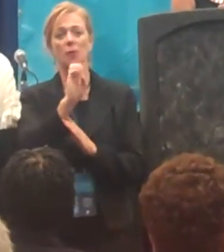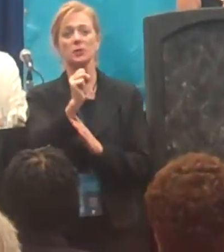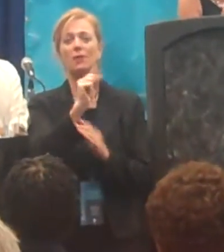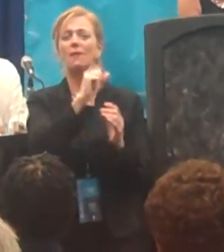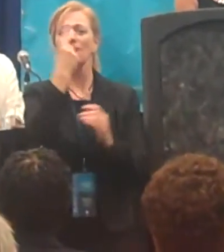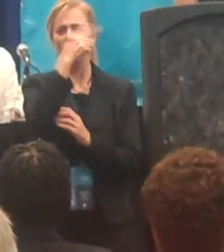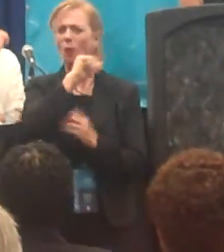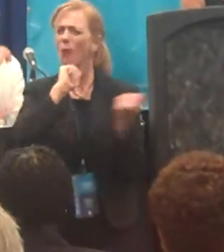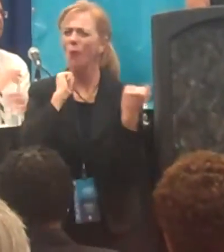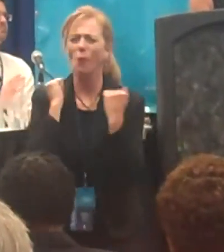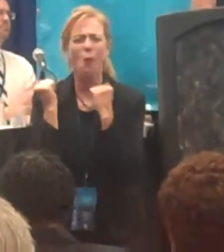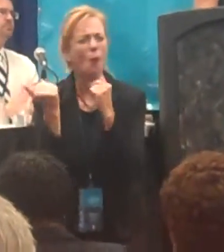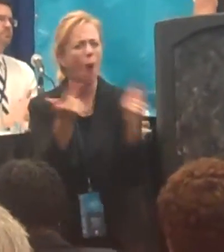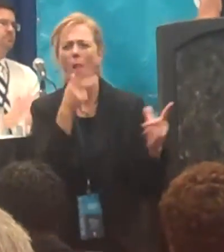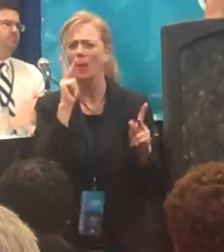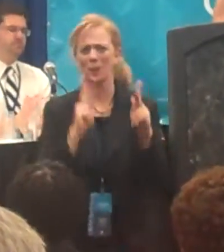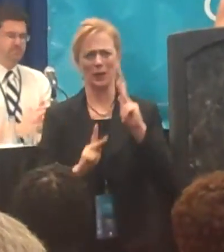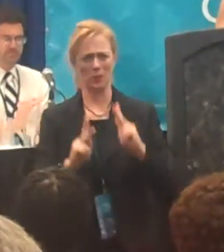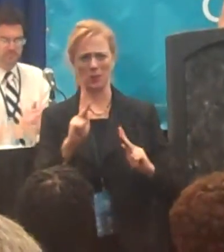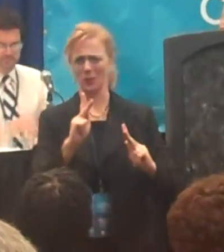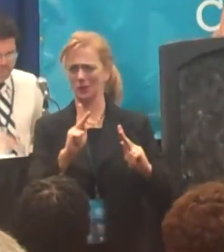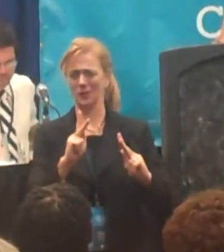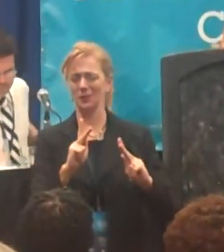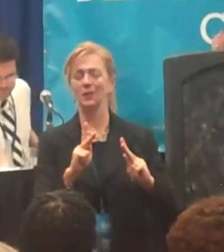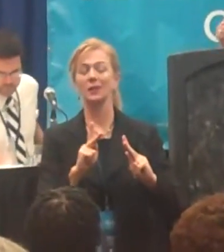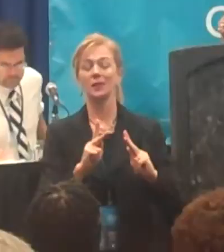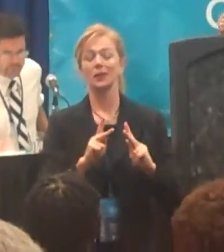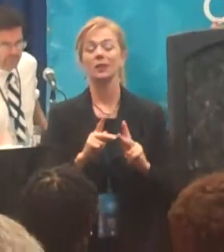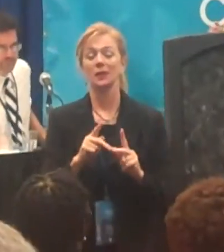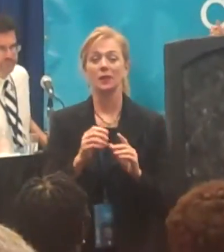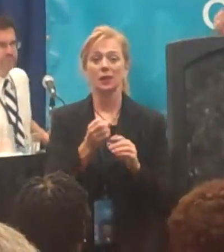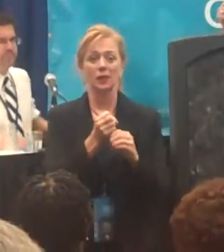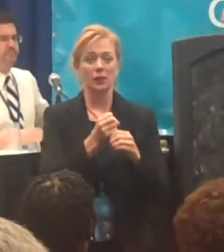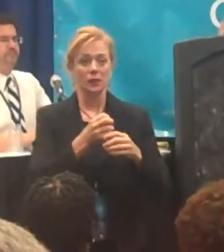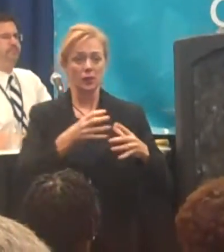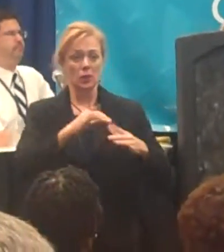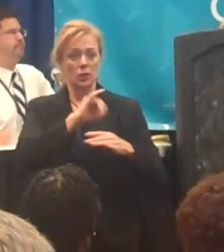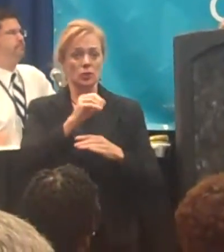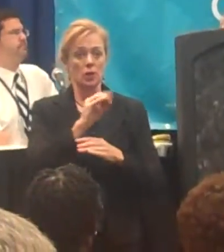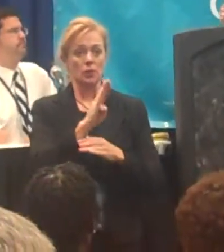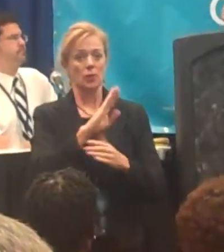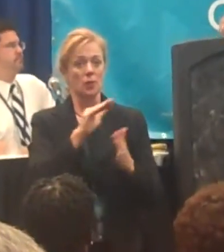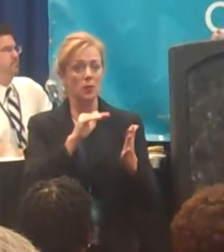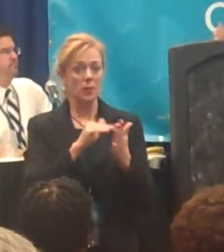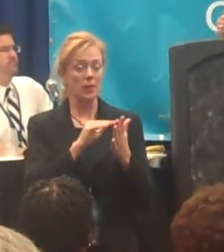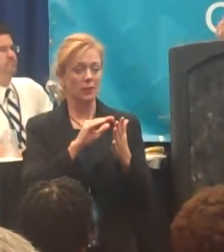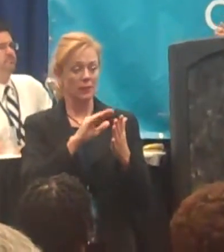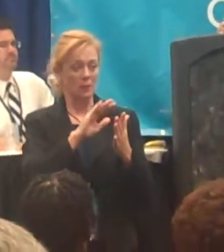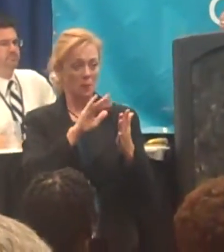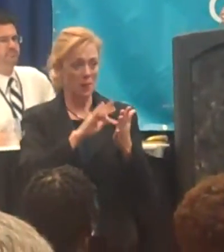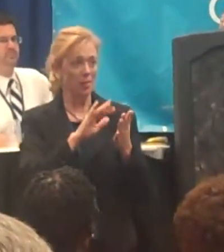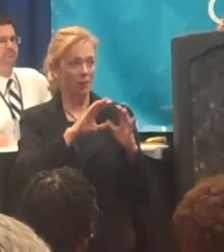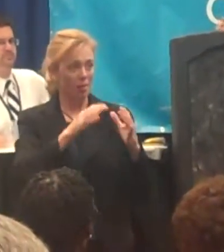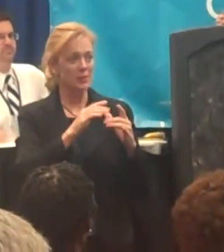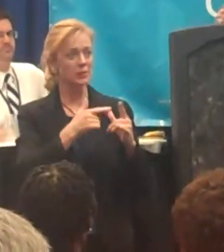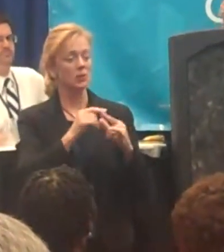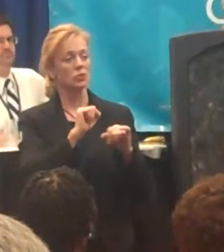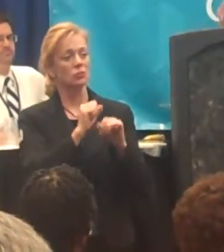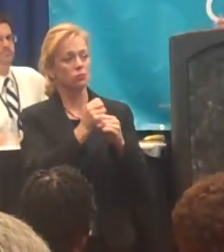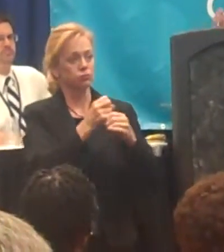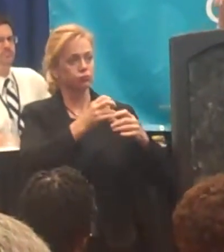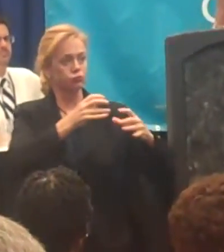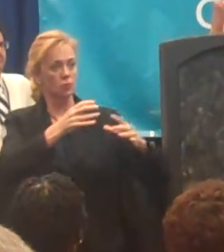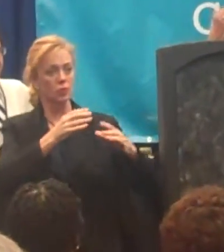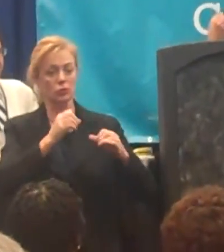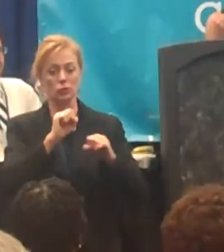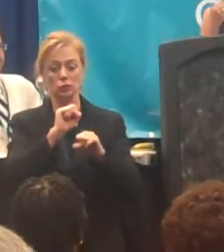everyone. Everyone. And as long as we're expanding jobs for the middle class, we're expanding jobs